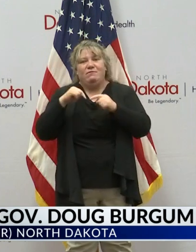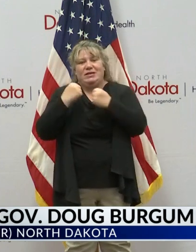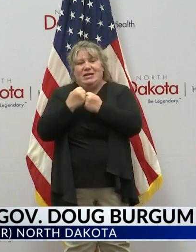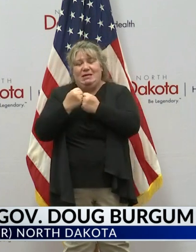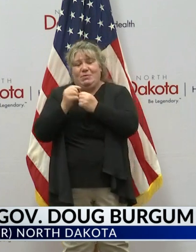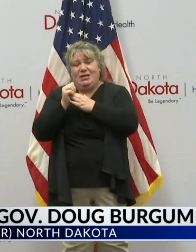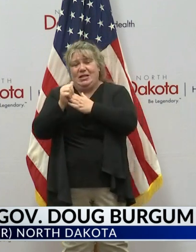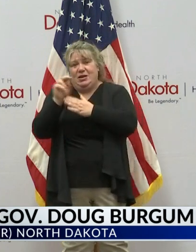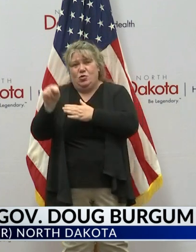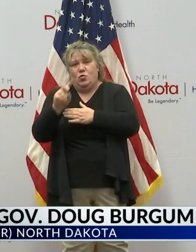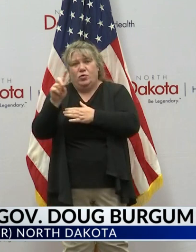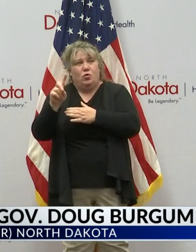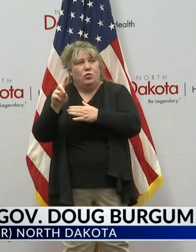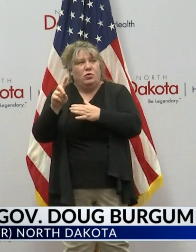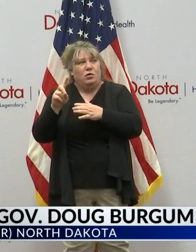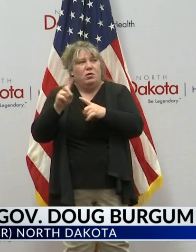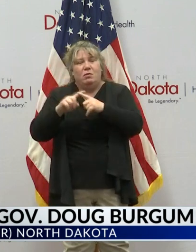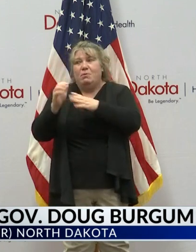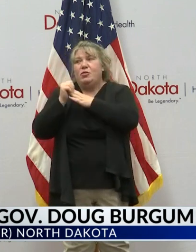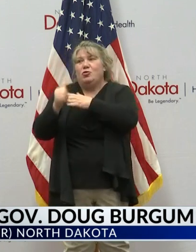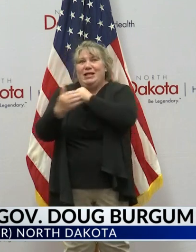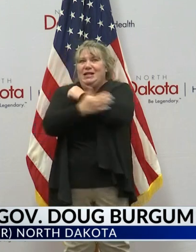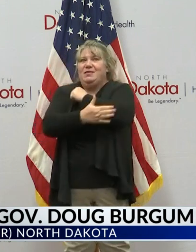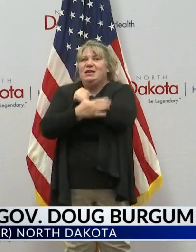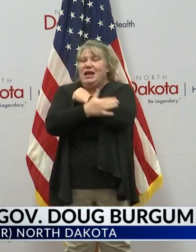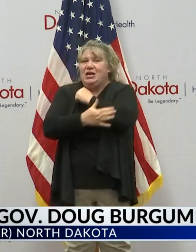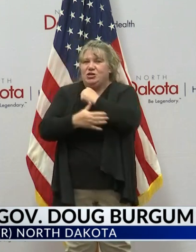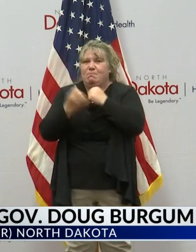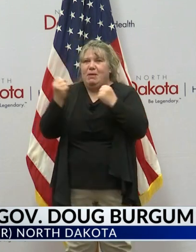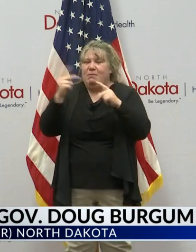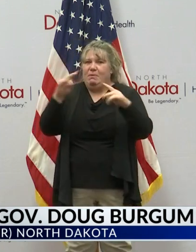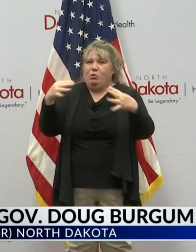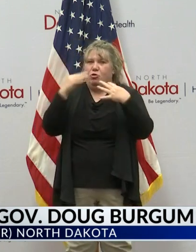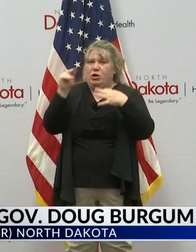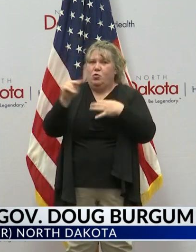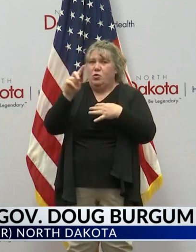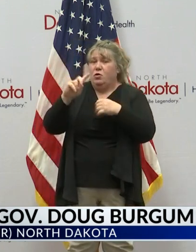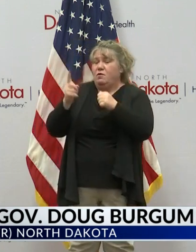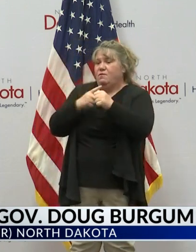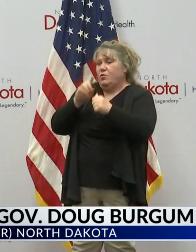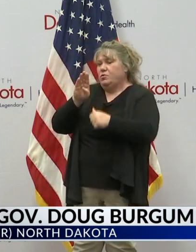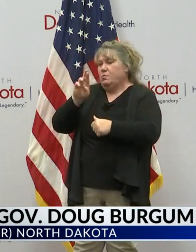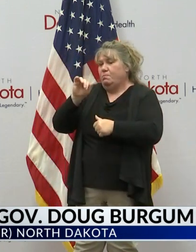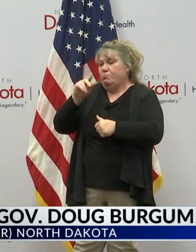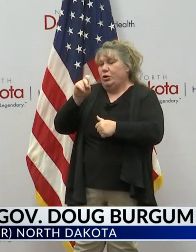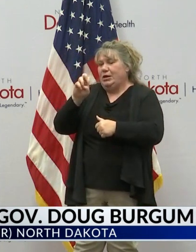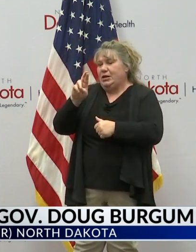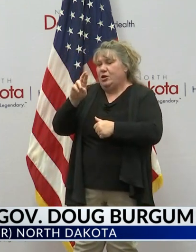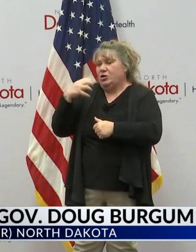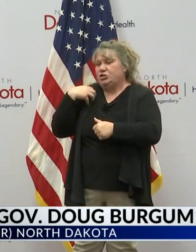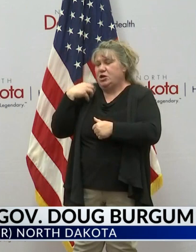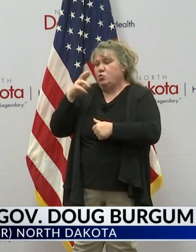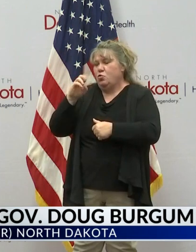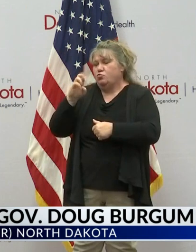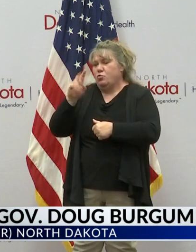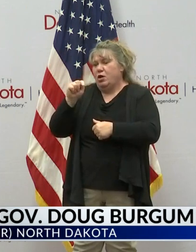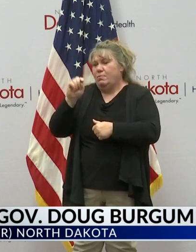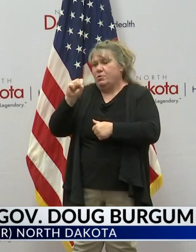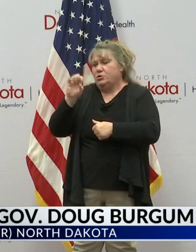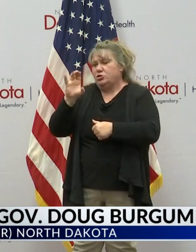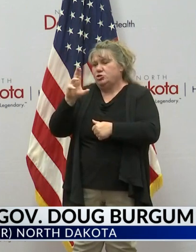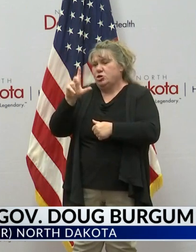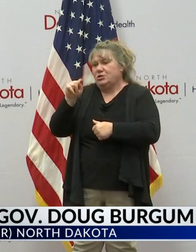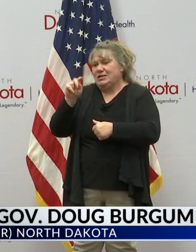they're also, I like to say, leading the nation. First up is going to be Brigadier General Robert Schulte, and then he's going to